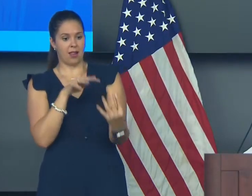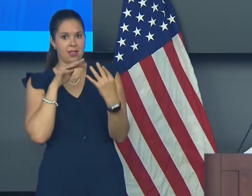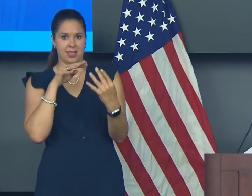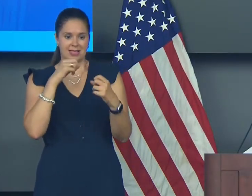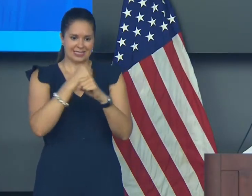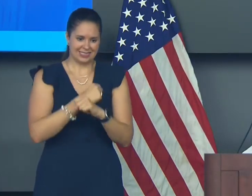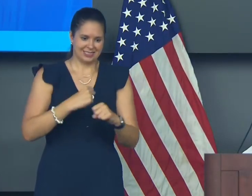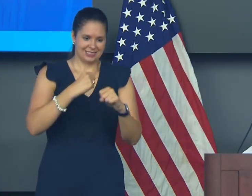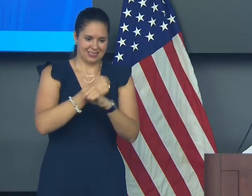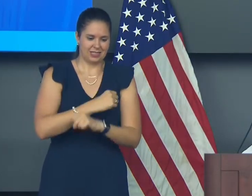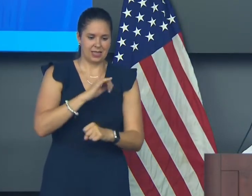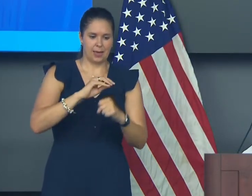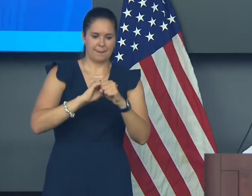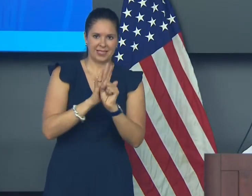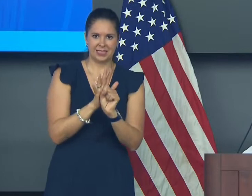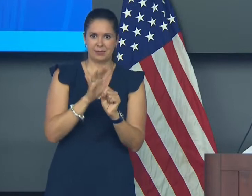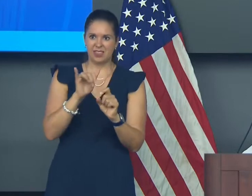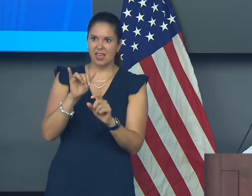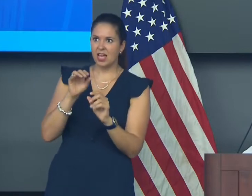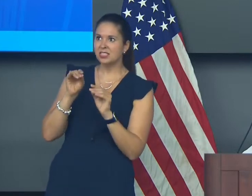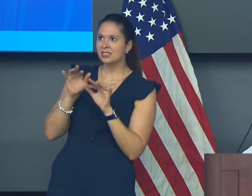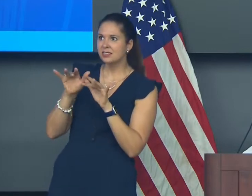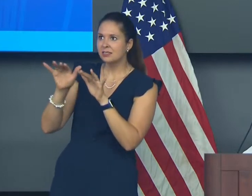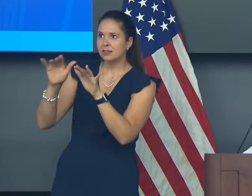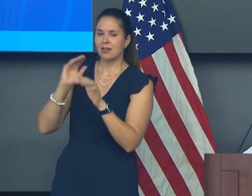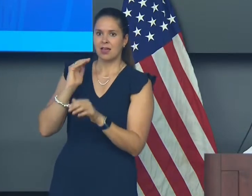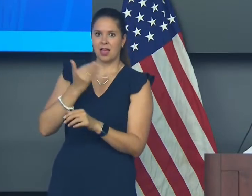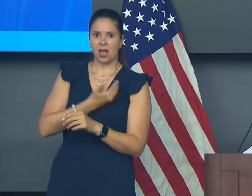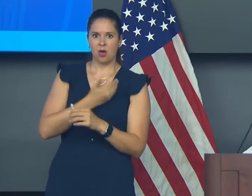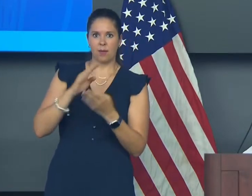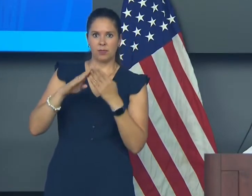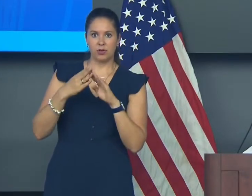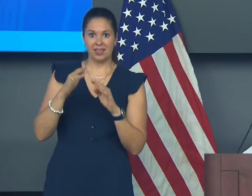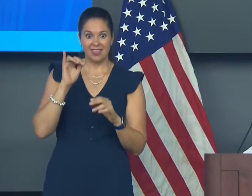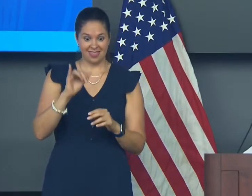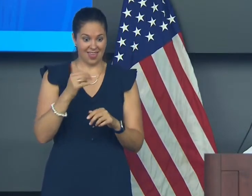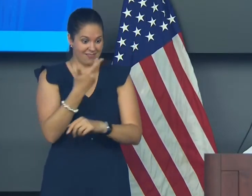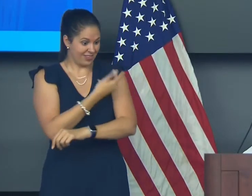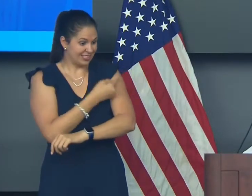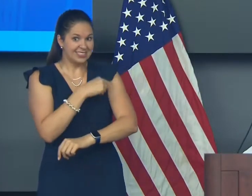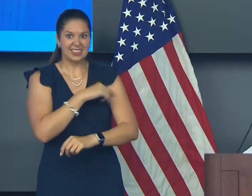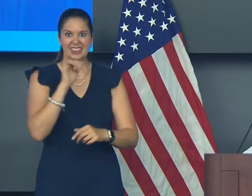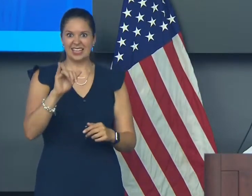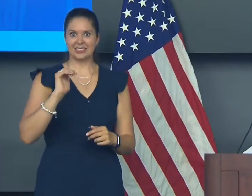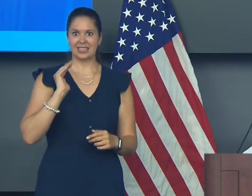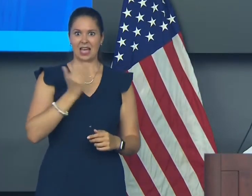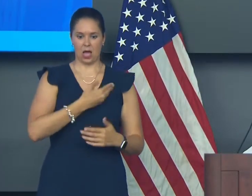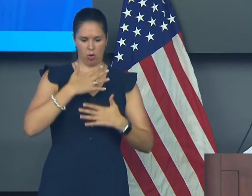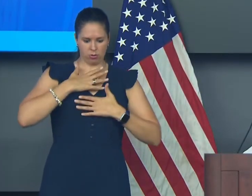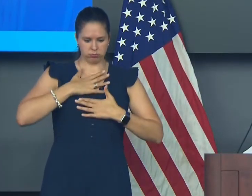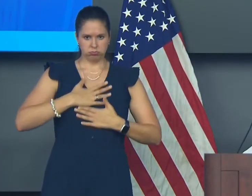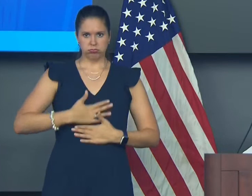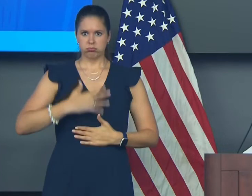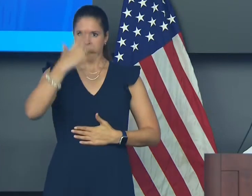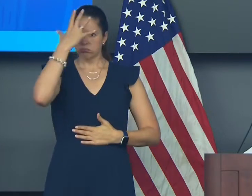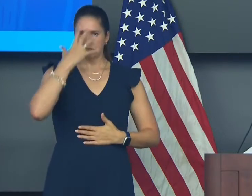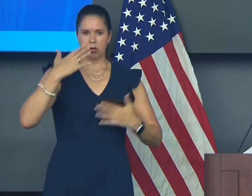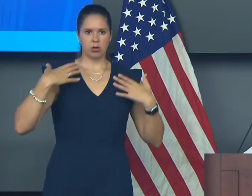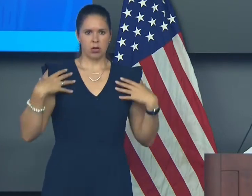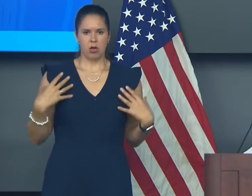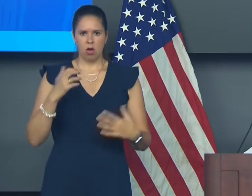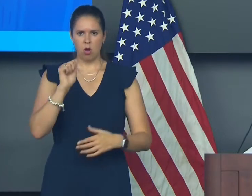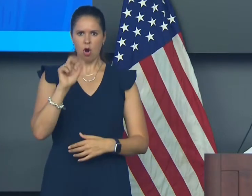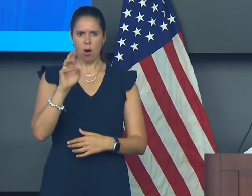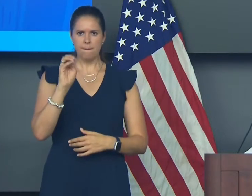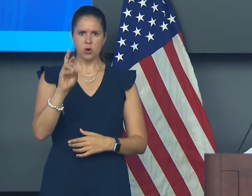affecting our community. And this vaccine is our armor. And going out into the field with